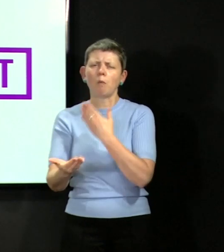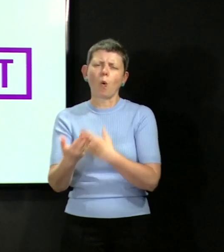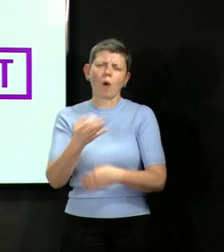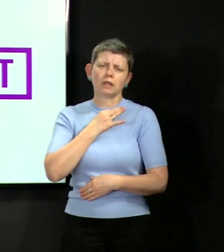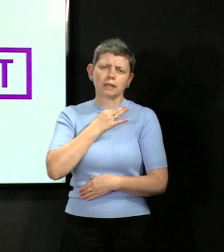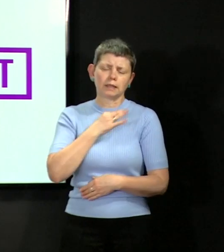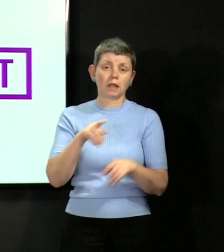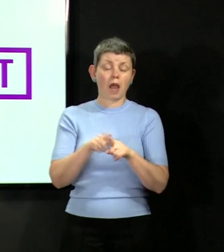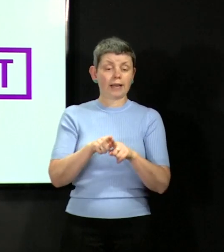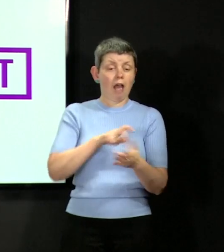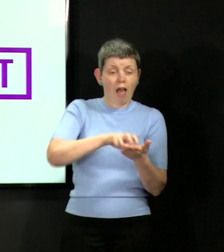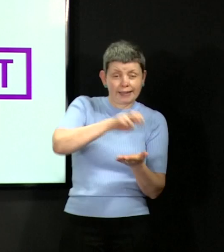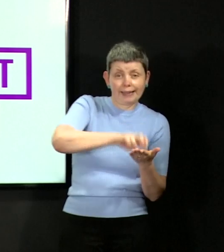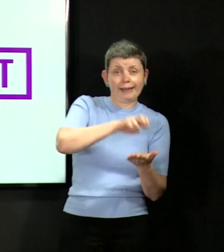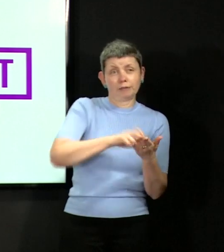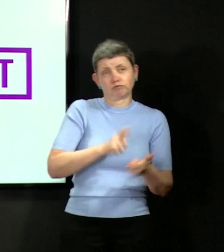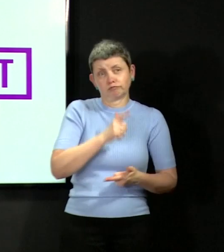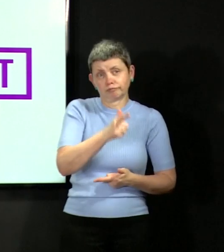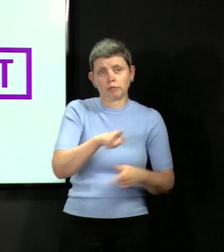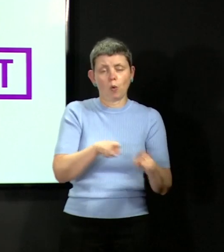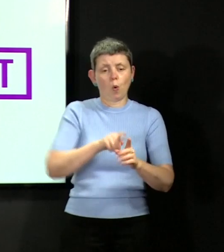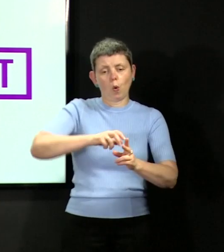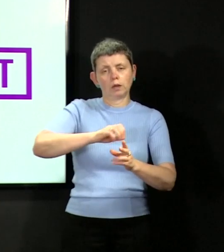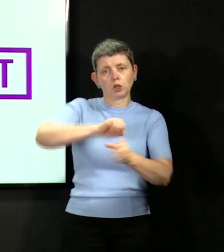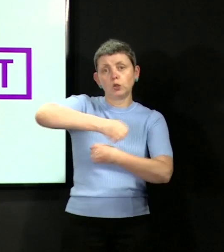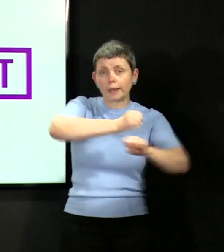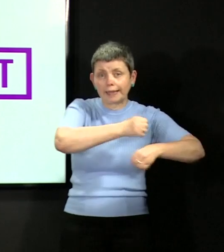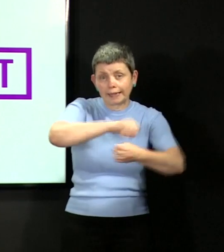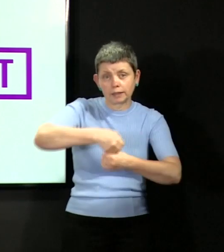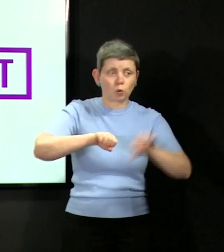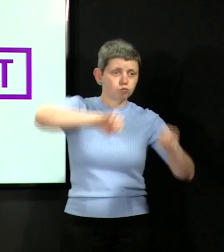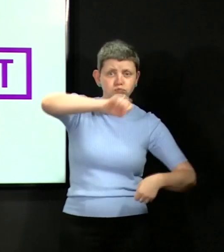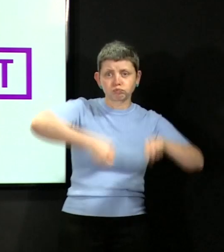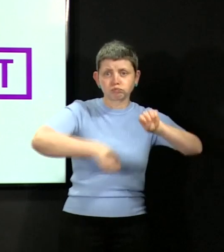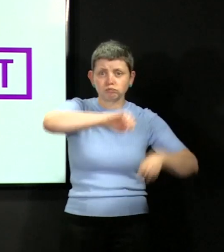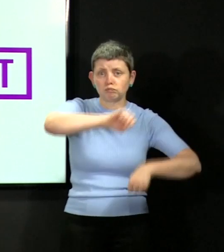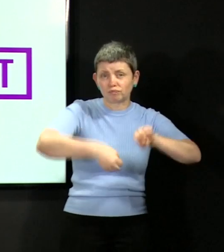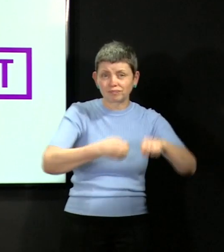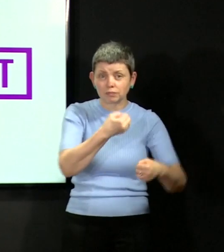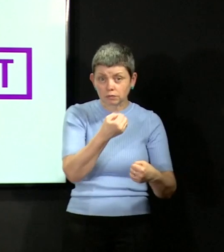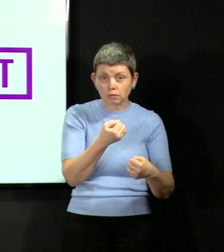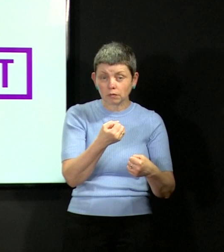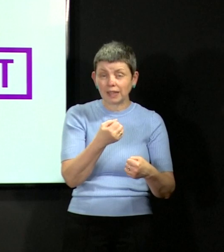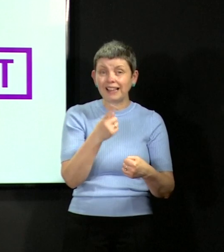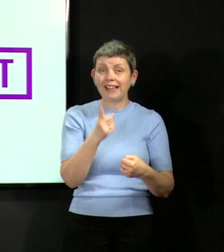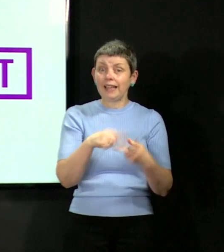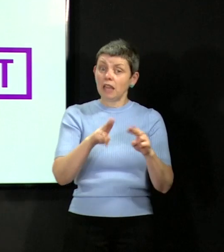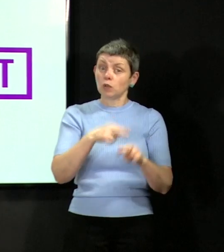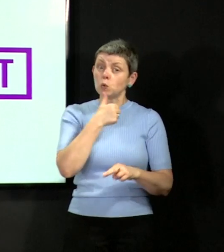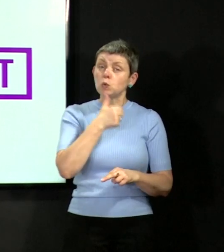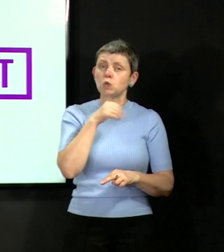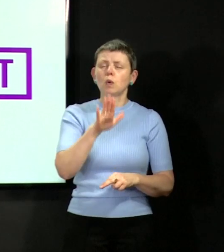So hiking, canoeing, other areas where you may be used to doing it, please keep within your